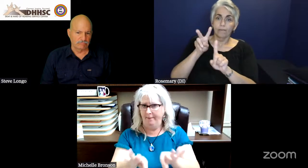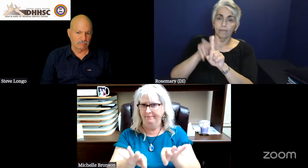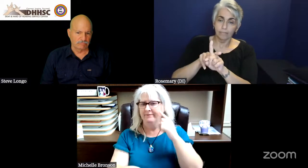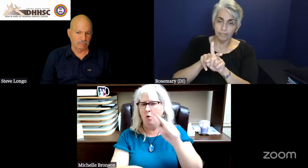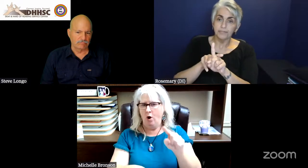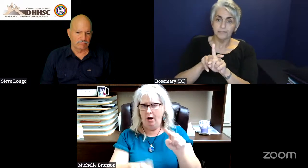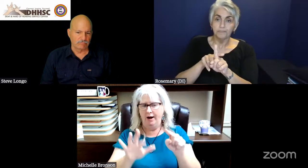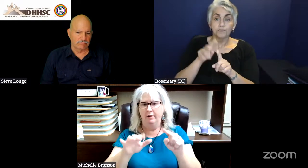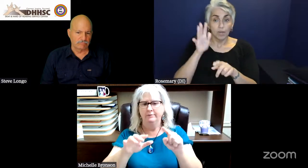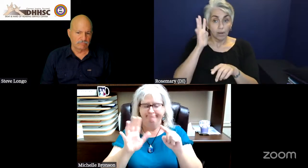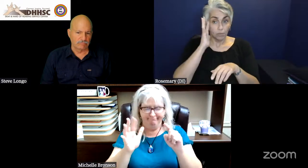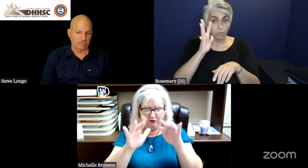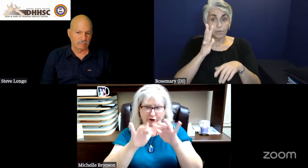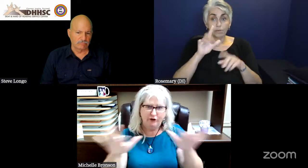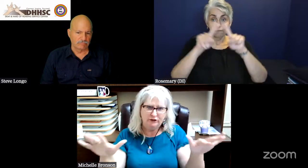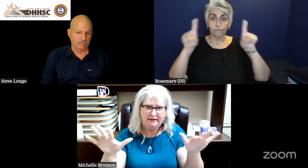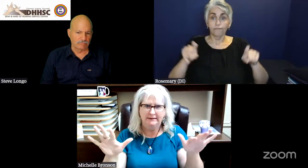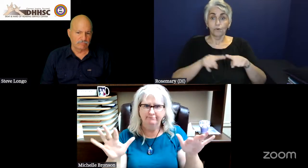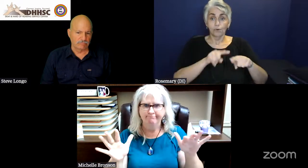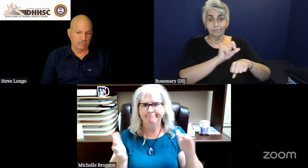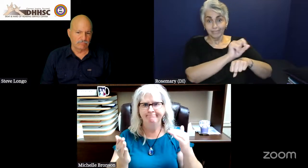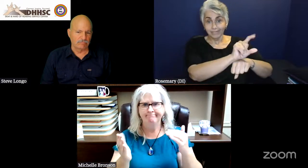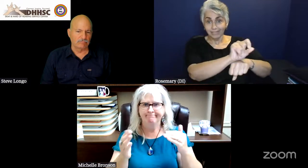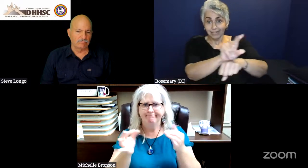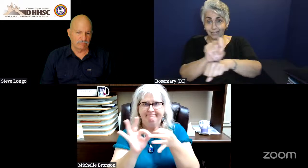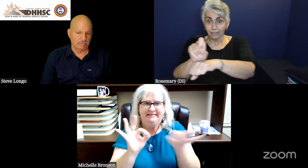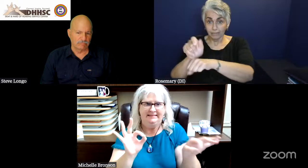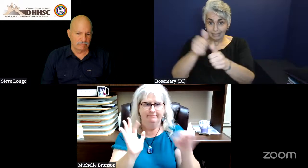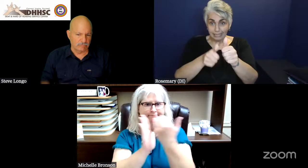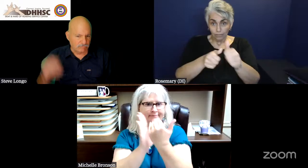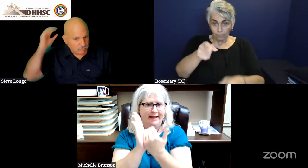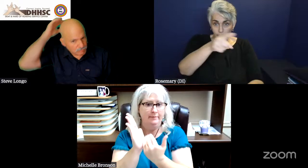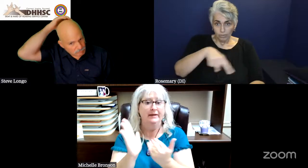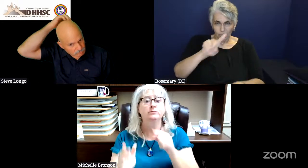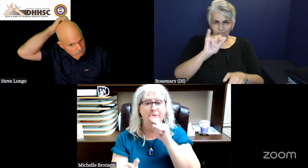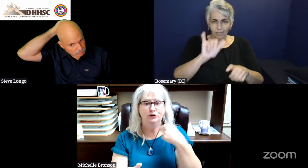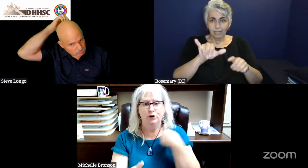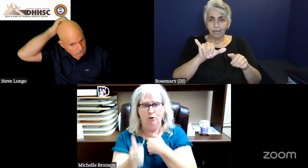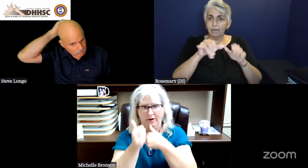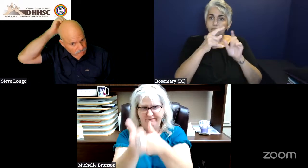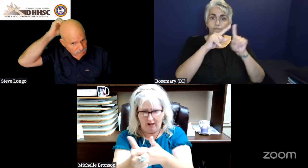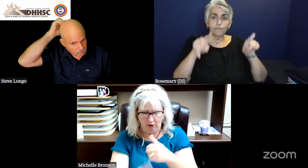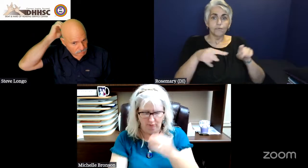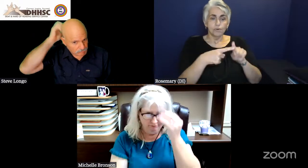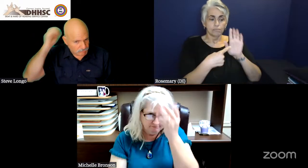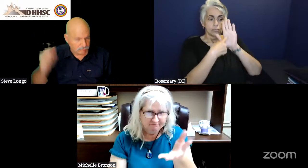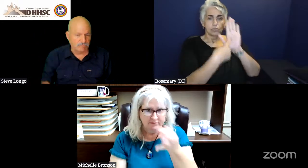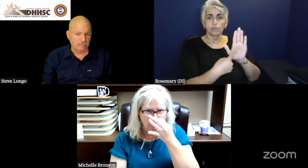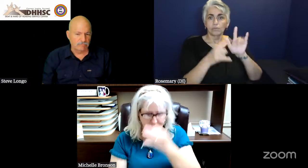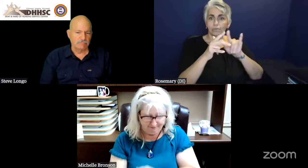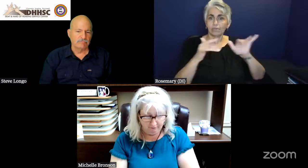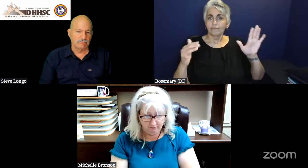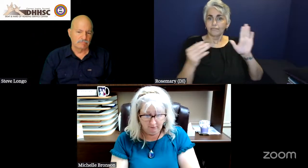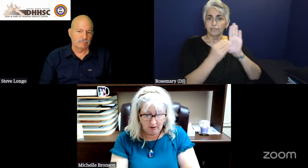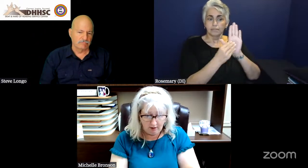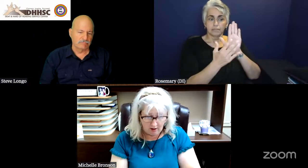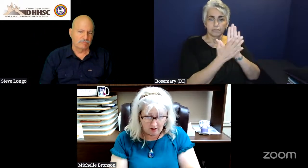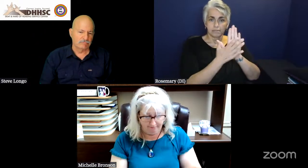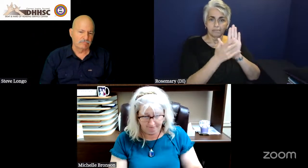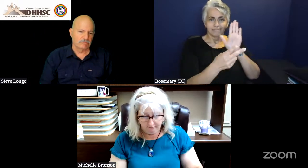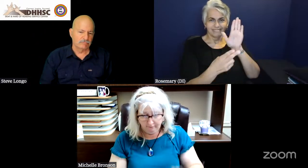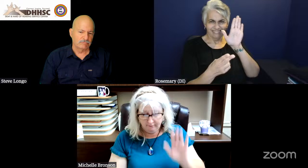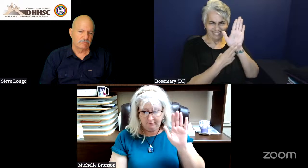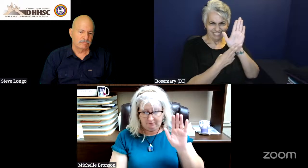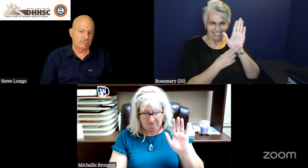I'll be sending you a form for the diversity statement to be sure that the board has